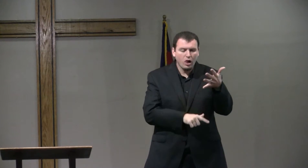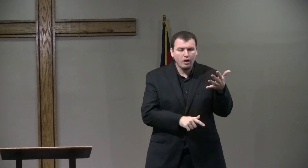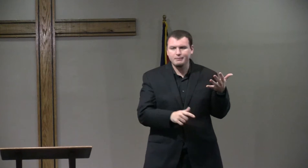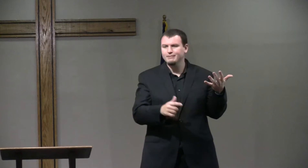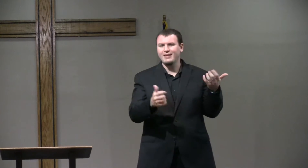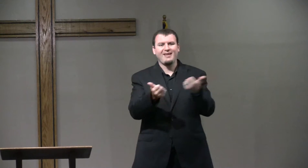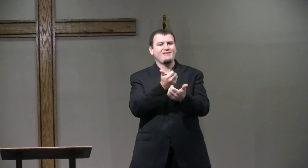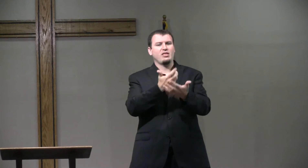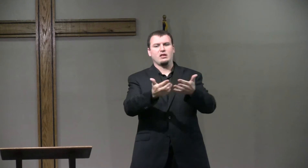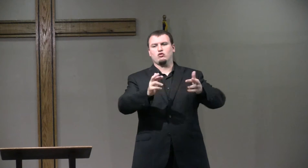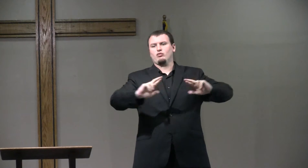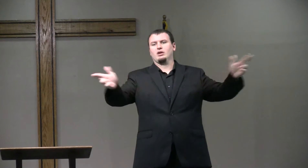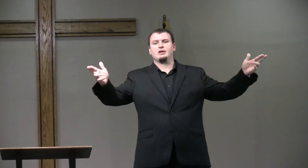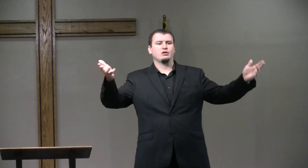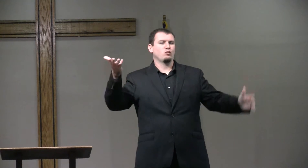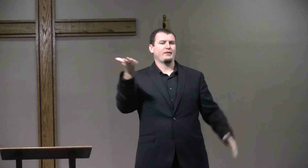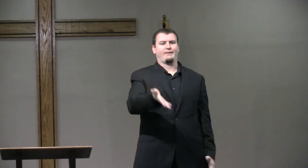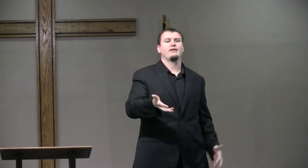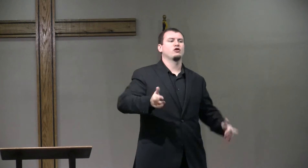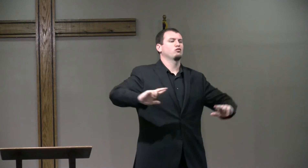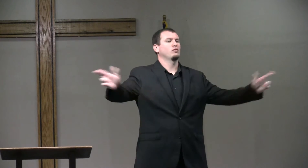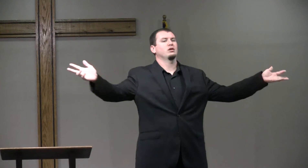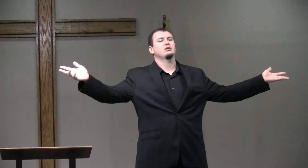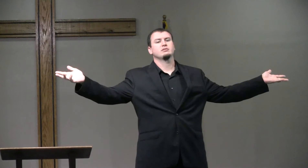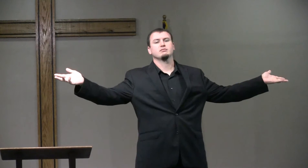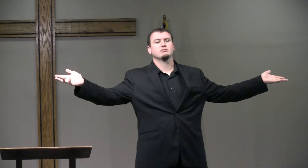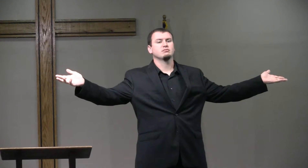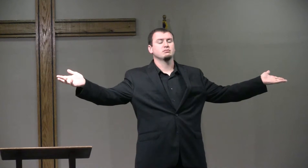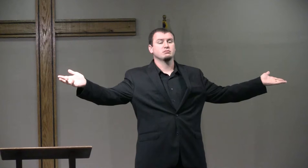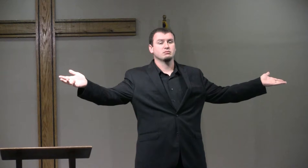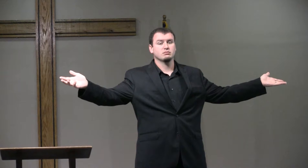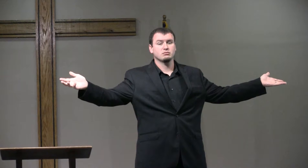The computers, everything is just there, ready.